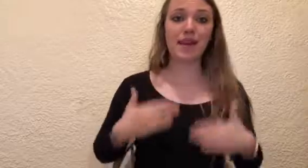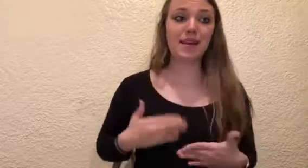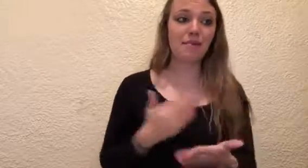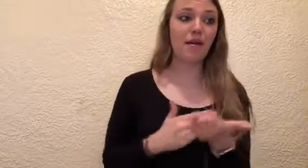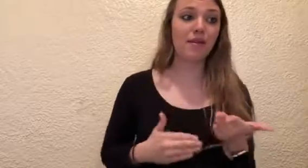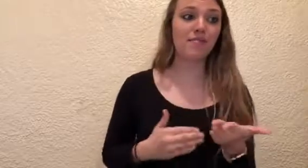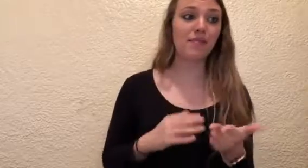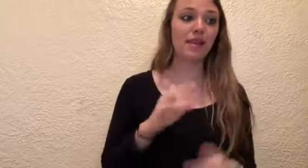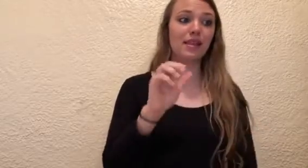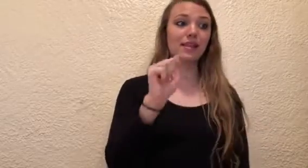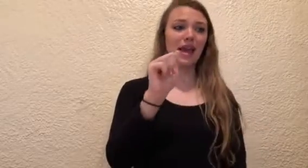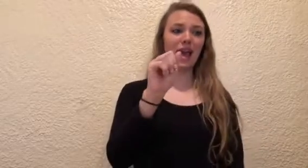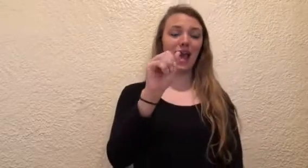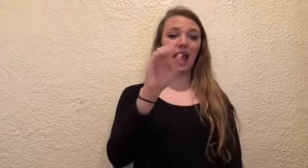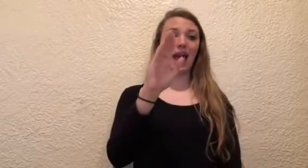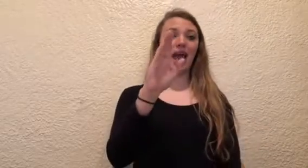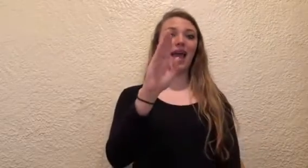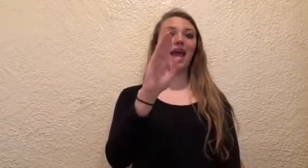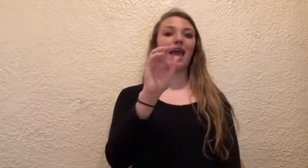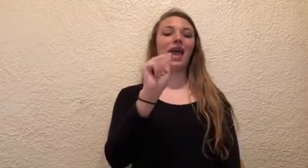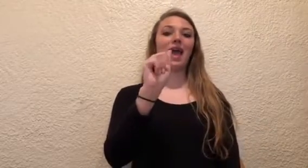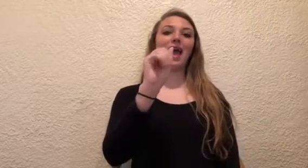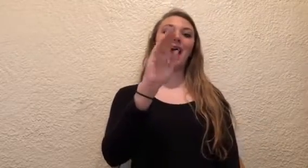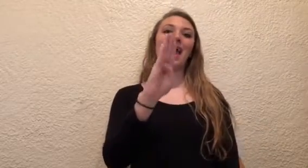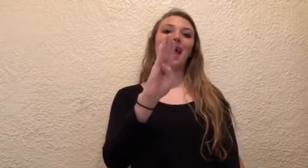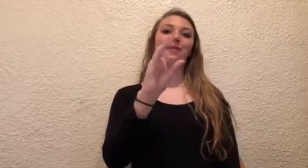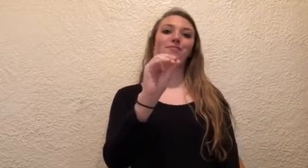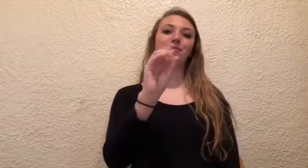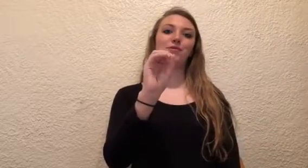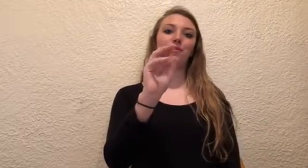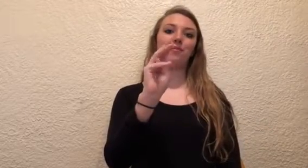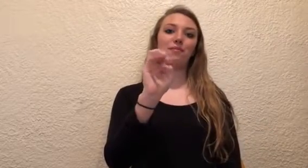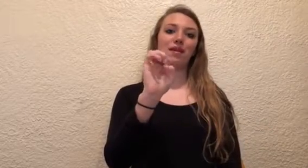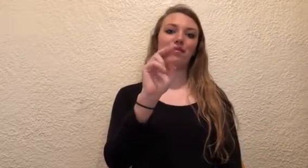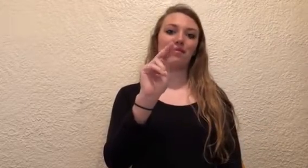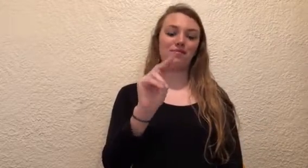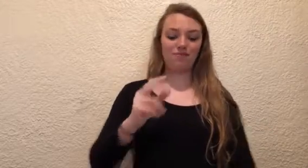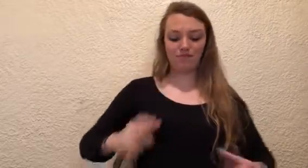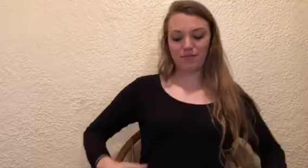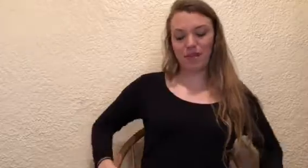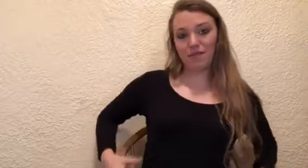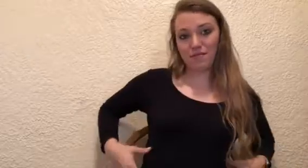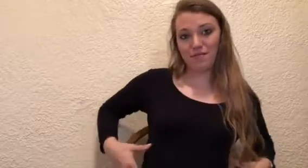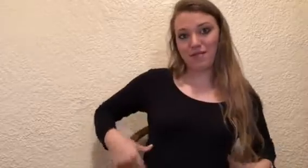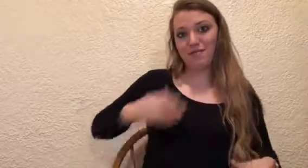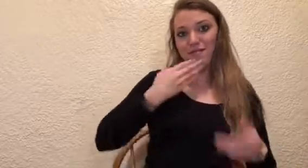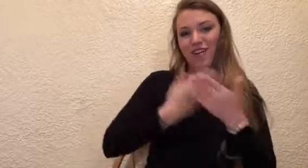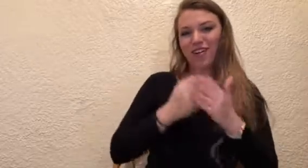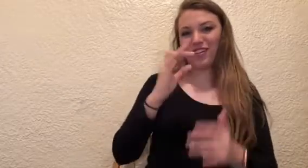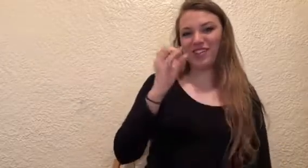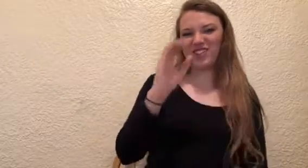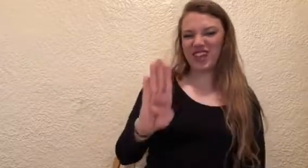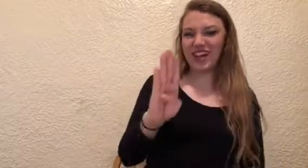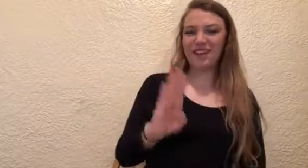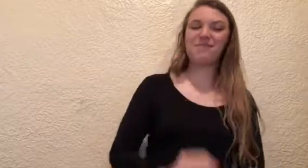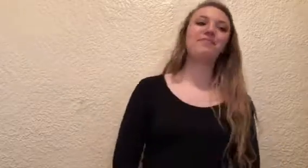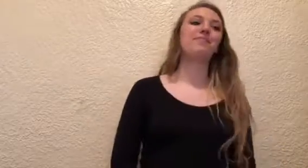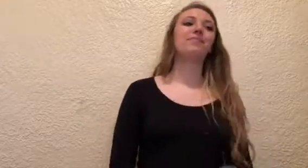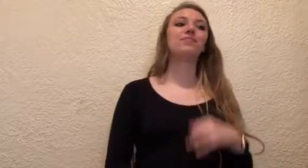The abdomen. The abdomen? Okay, the abdomen. Good job. Now, one thing